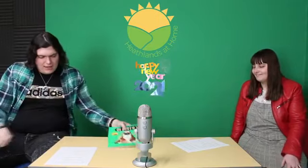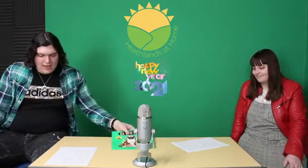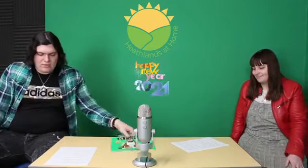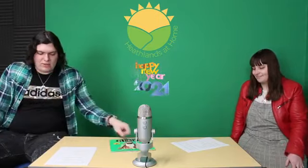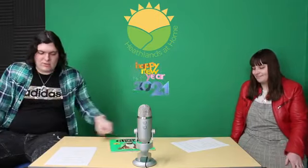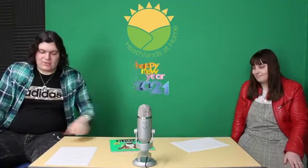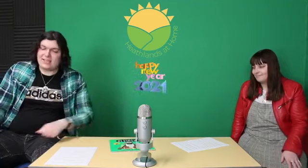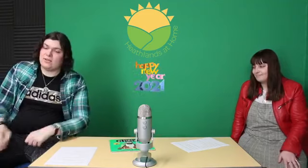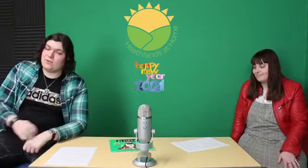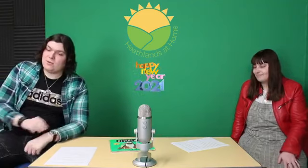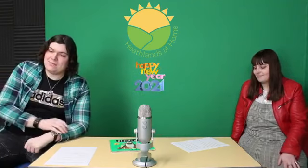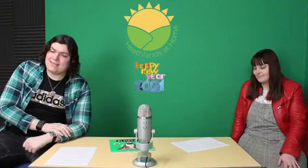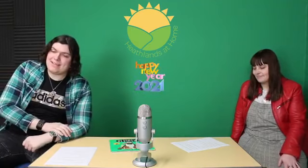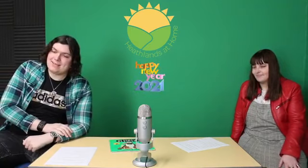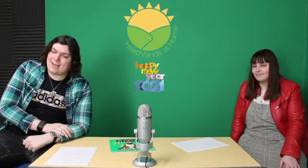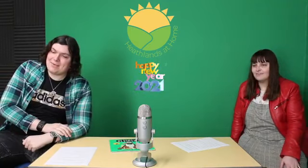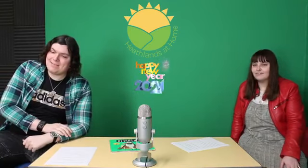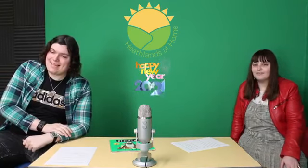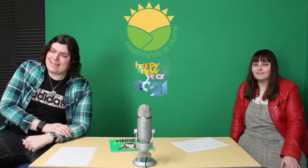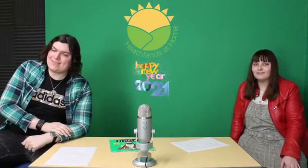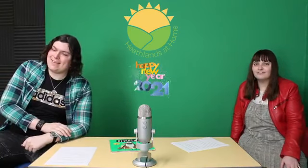And we will see you the same time next week.